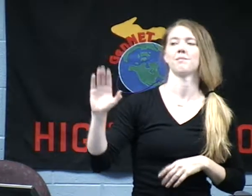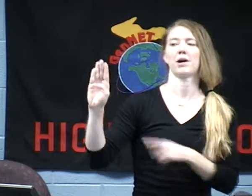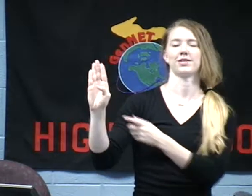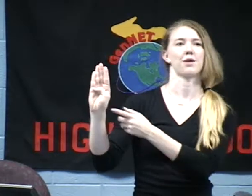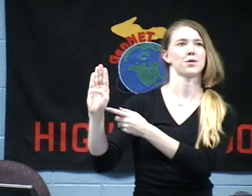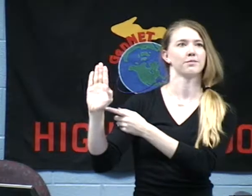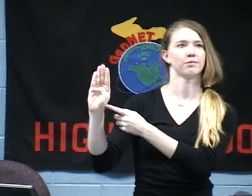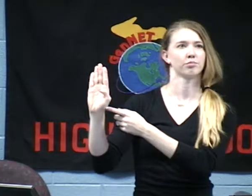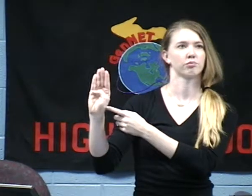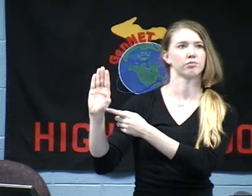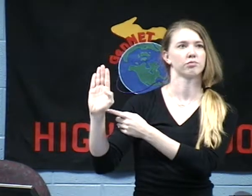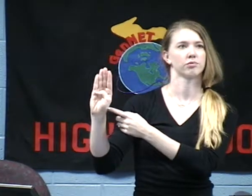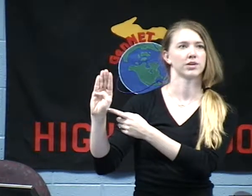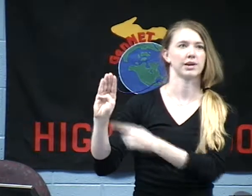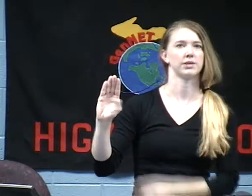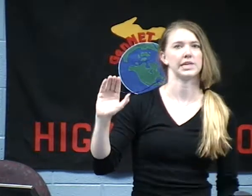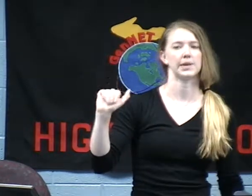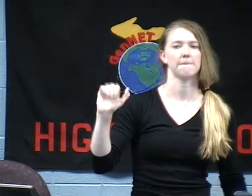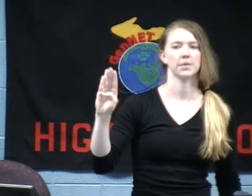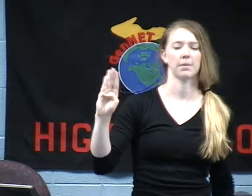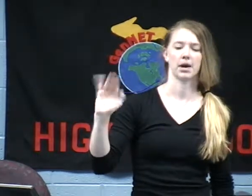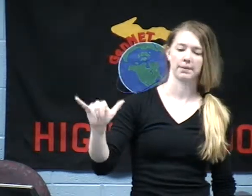Bounce that one. That one's easy.